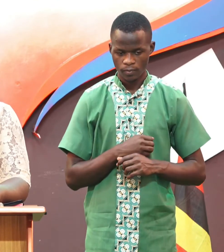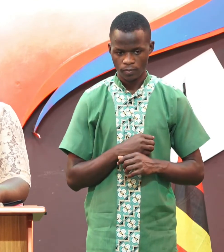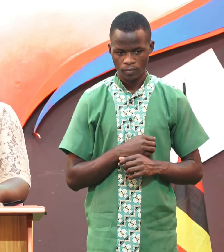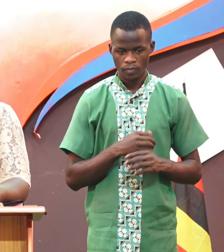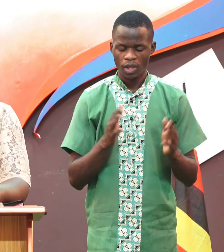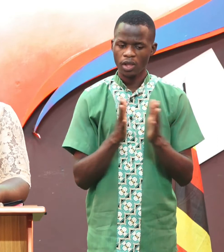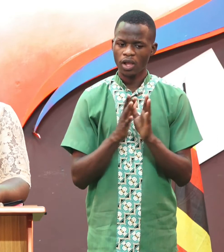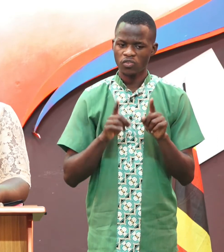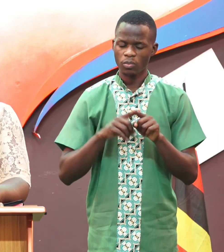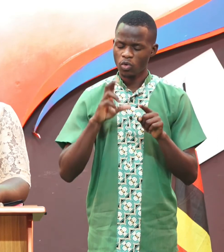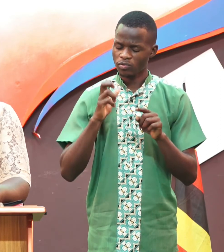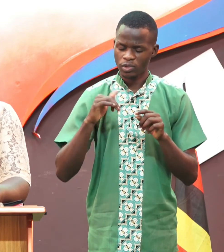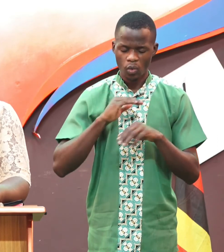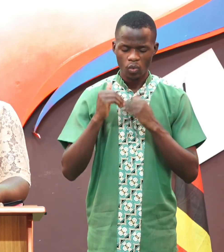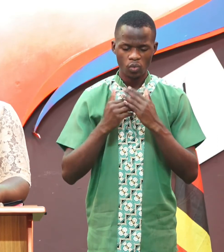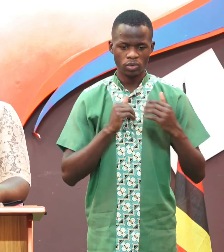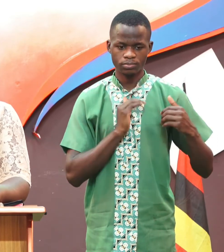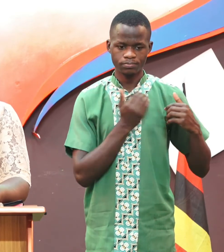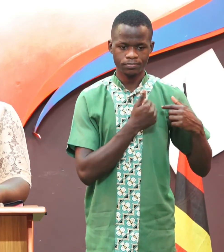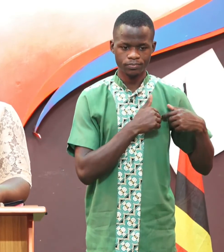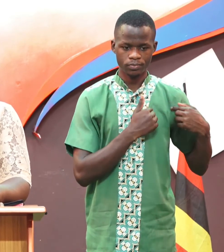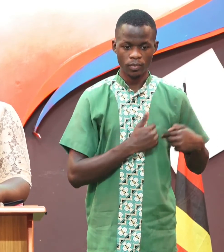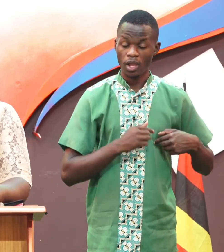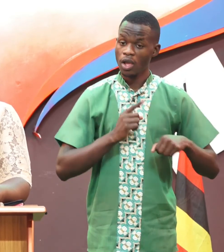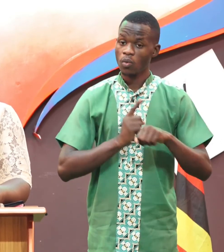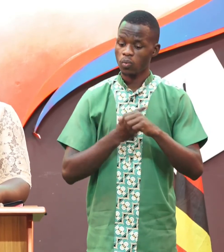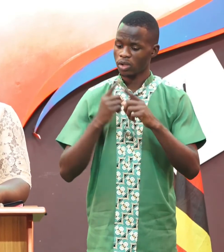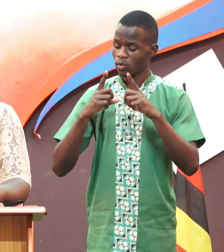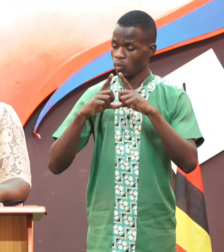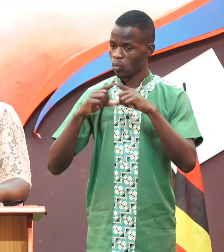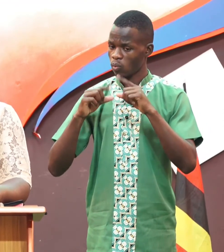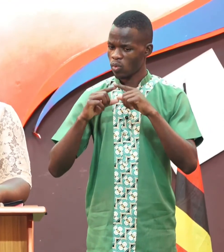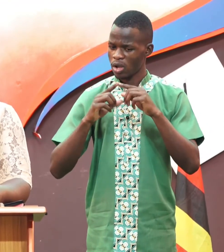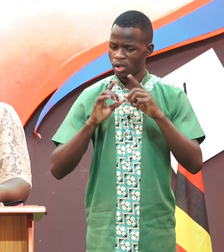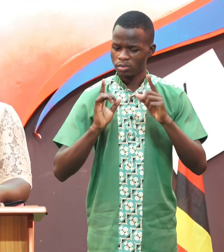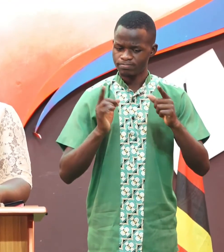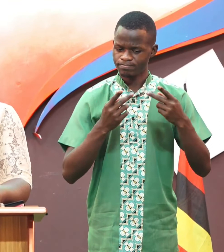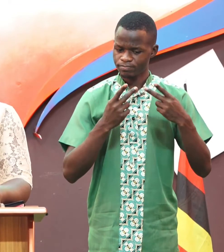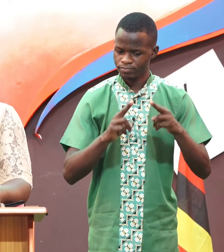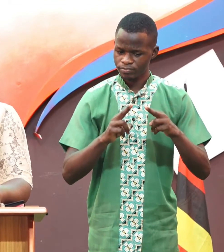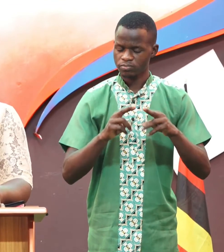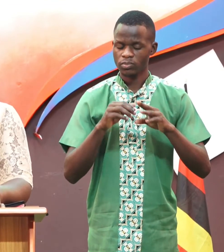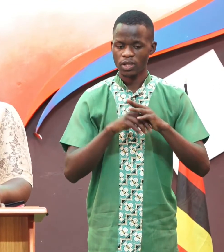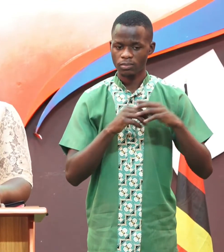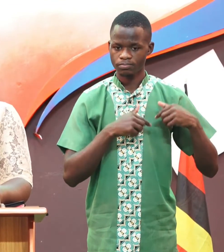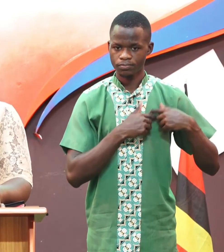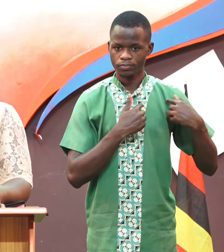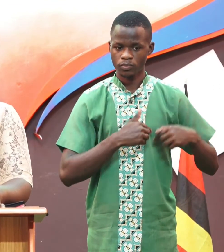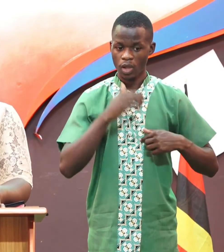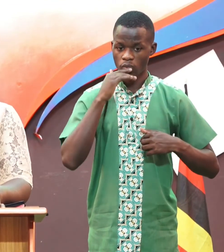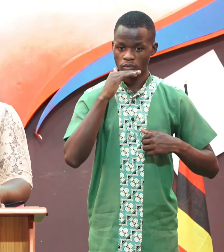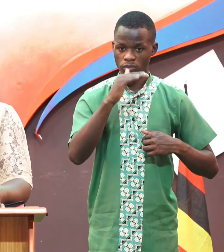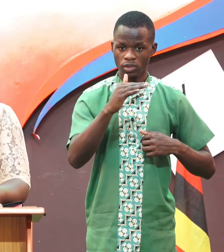nga emitima gyaffe. That he may convict our hearts. Ebigambo nga tebinnaleka mitima kutuuka mu kamwa. That before the words leave our heart to get to the